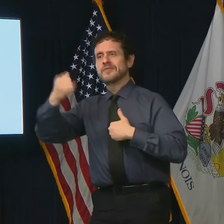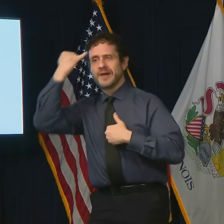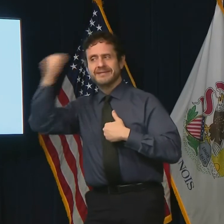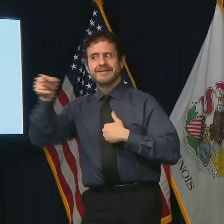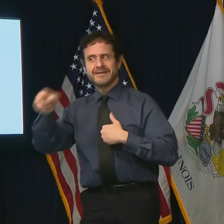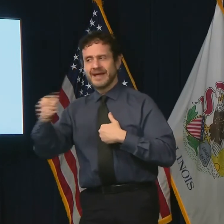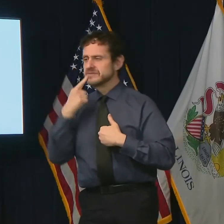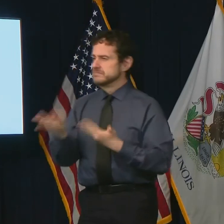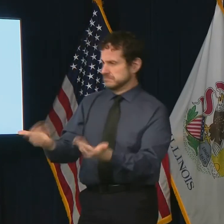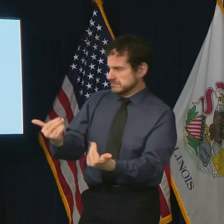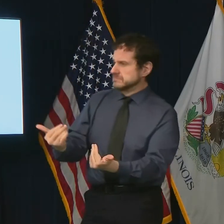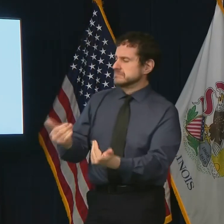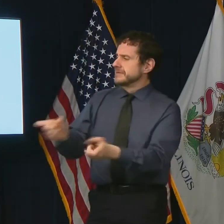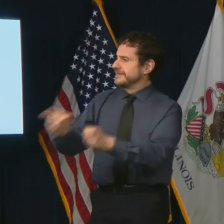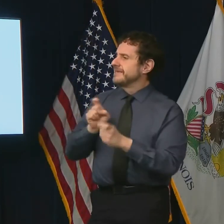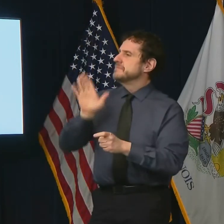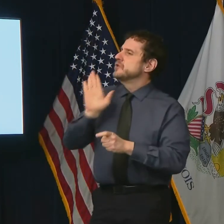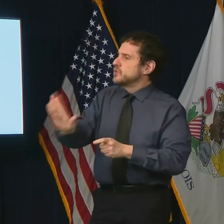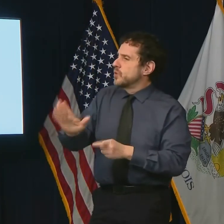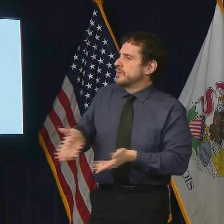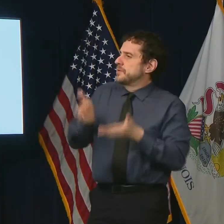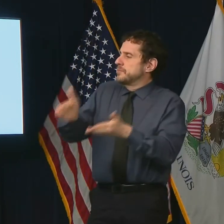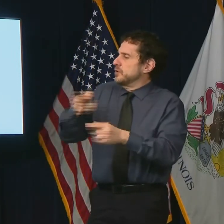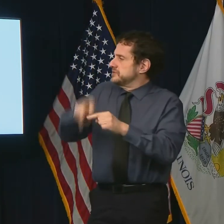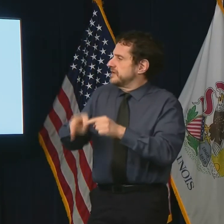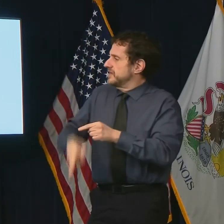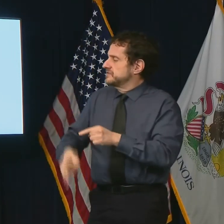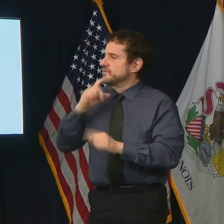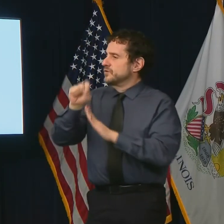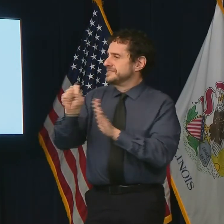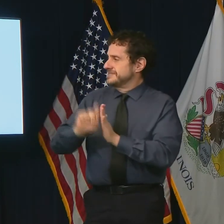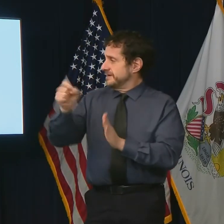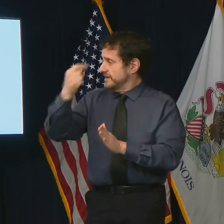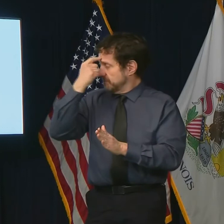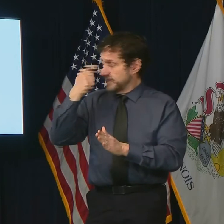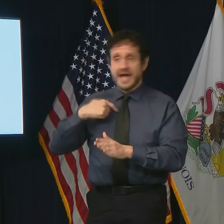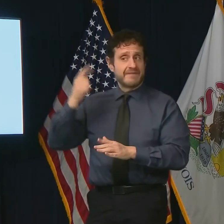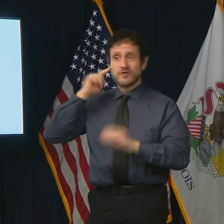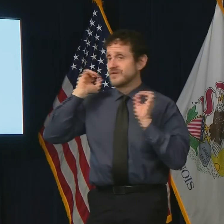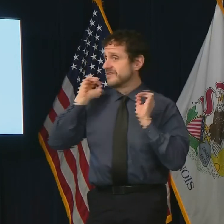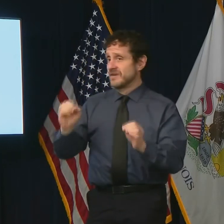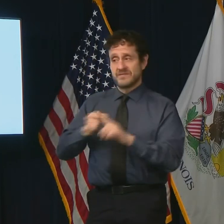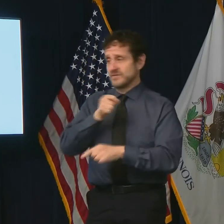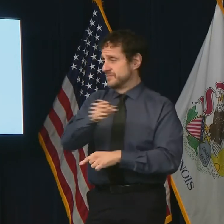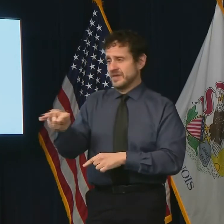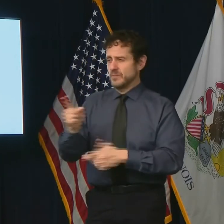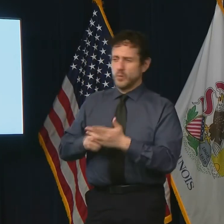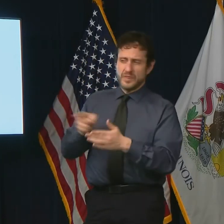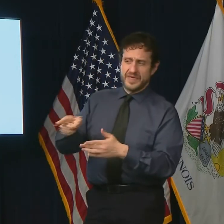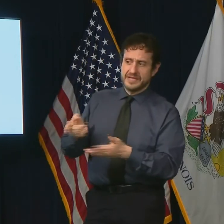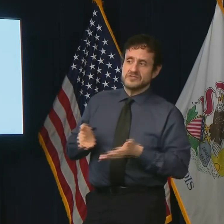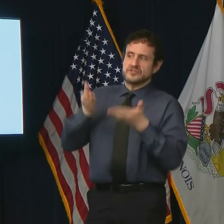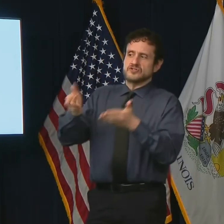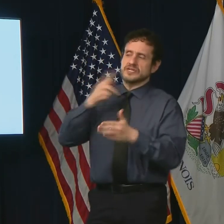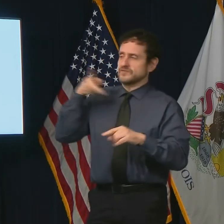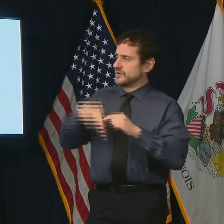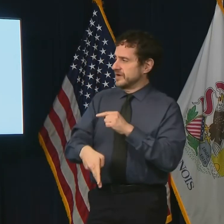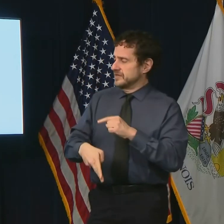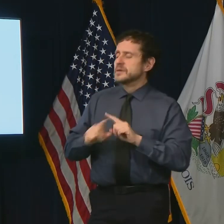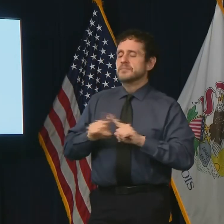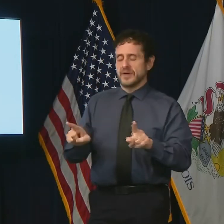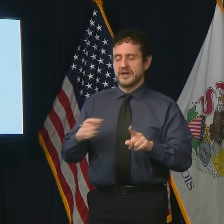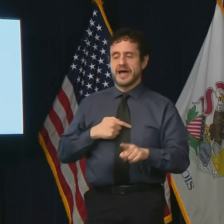them to put forward the cuts that they would make to state government. I haven't heard back from them about what those cuts would be,